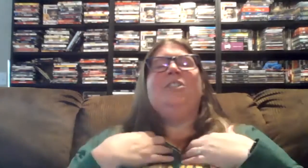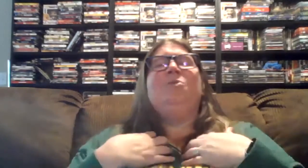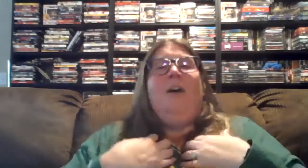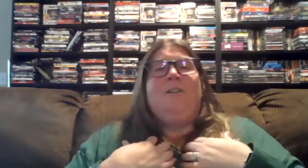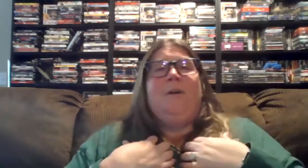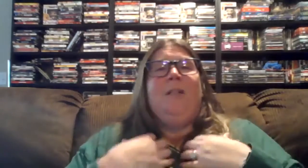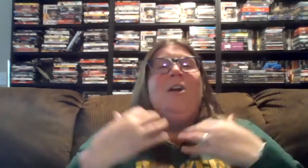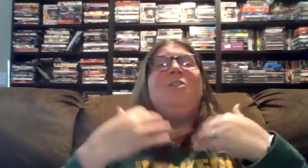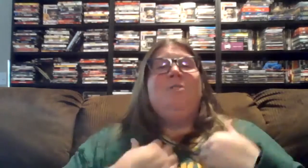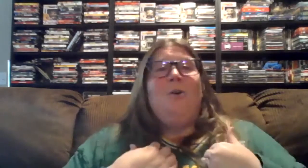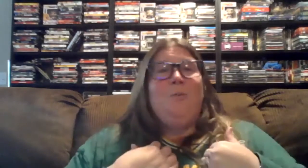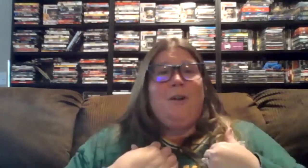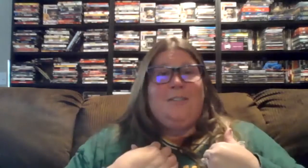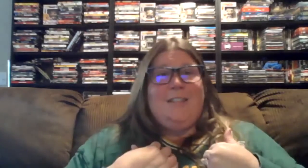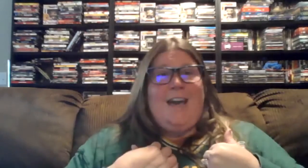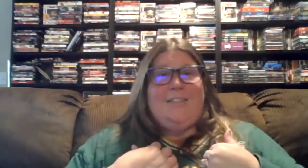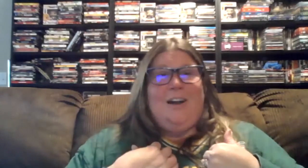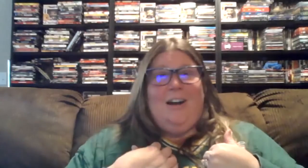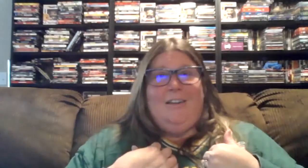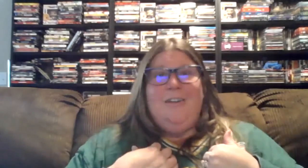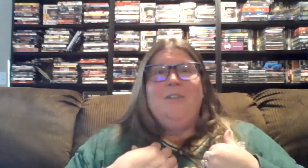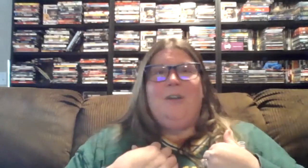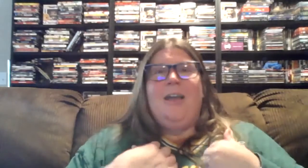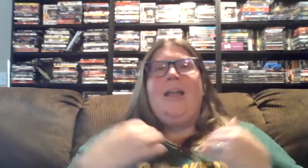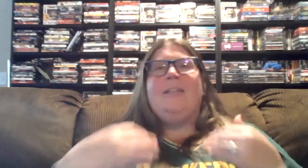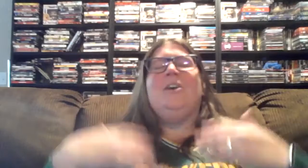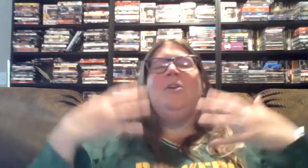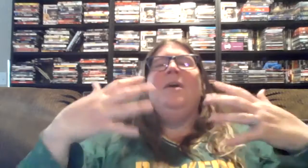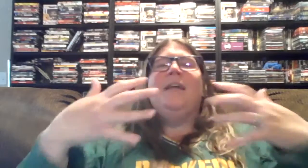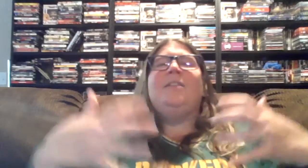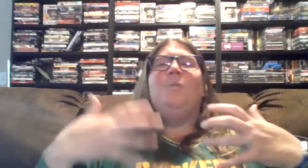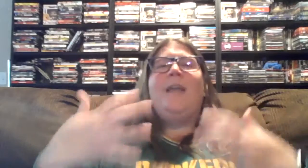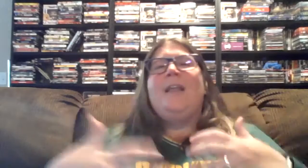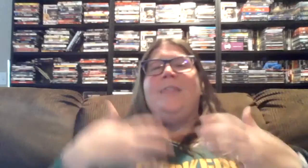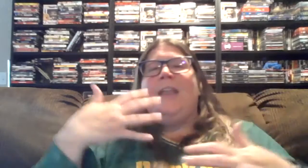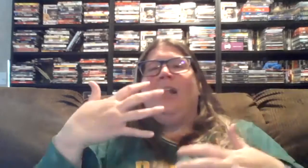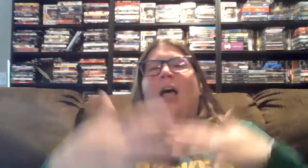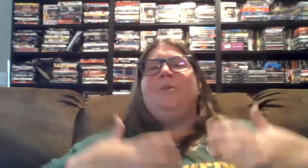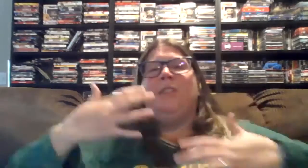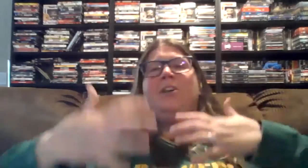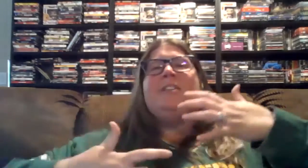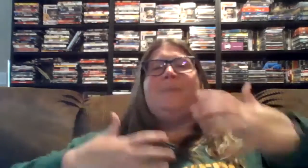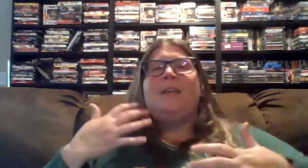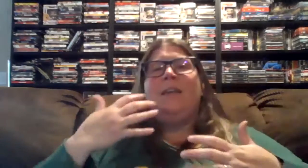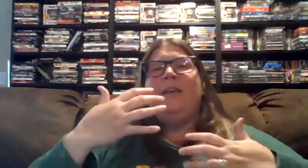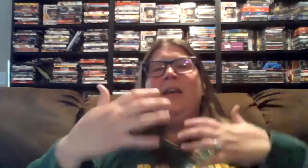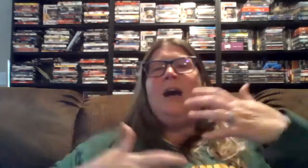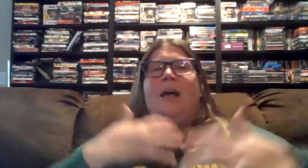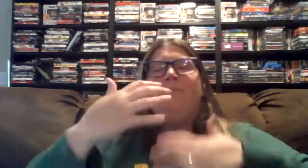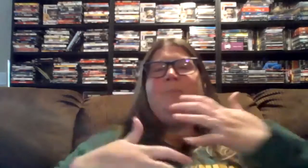you comfortable. You know the words to that song, right? And so that's a way to, and then it'll help you with your speed on being